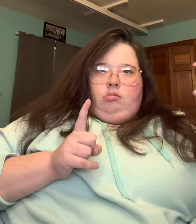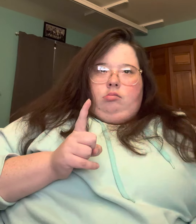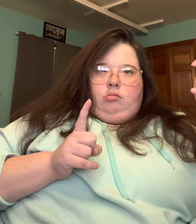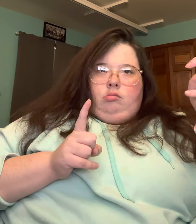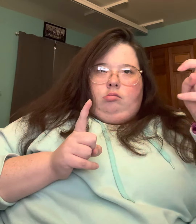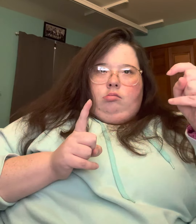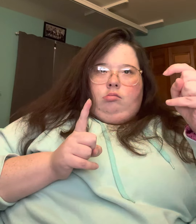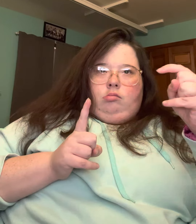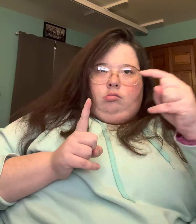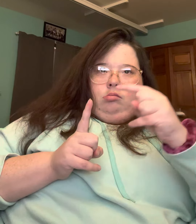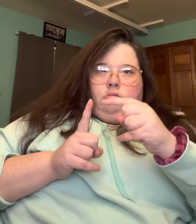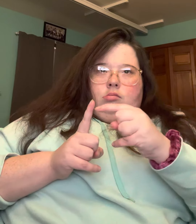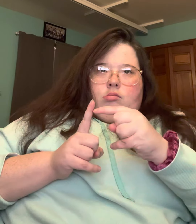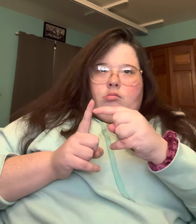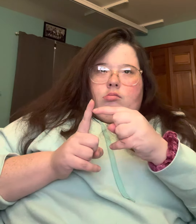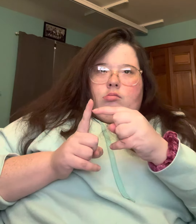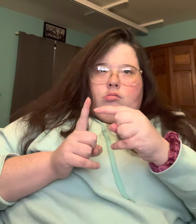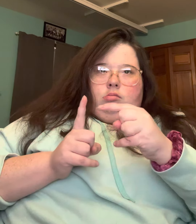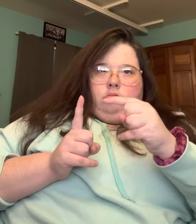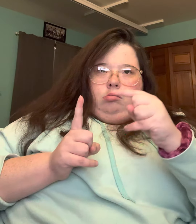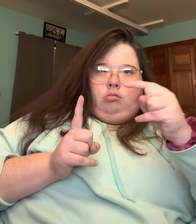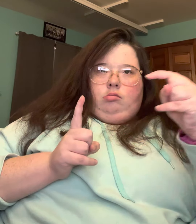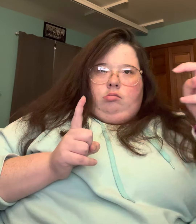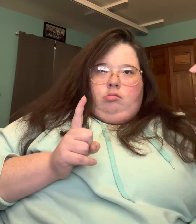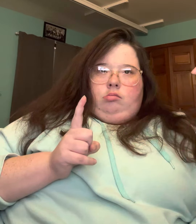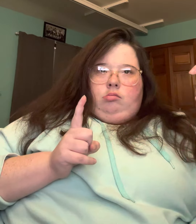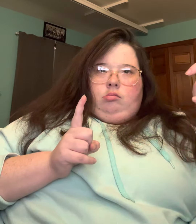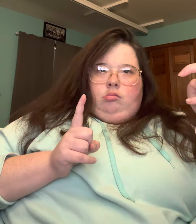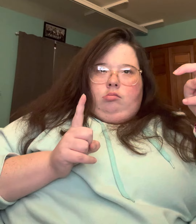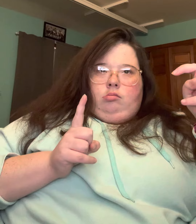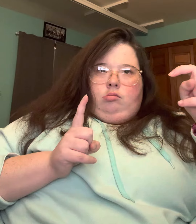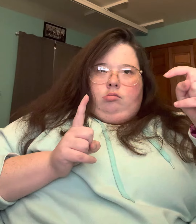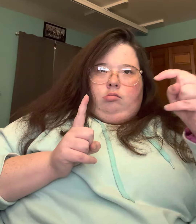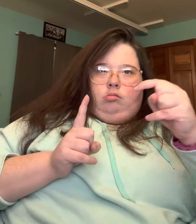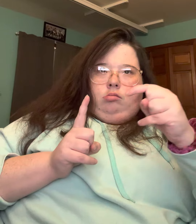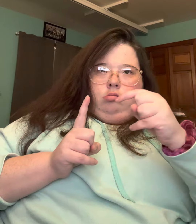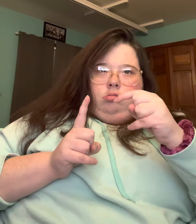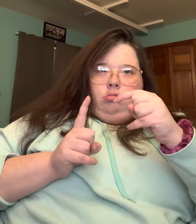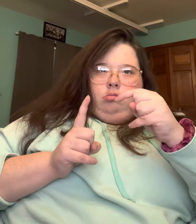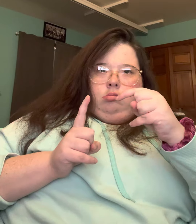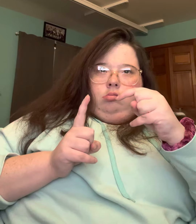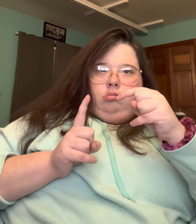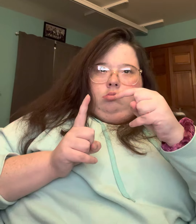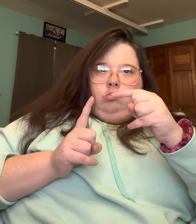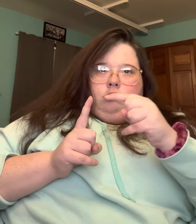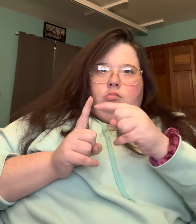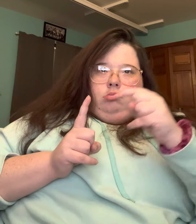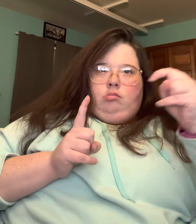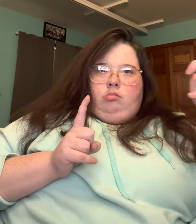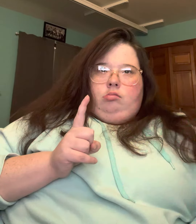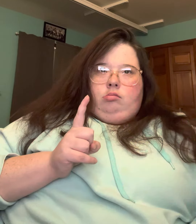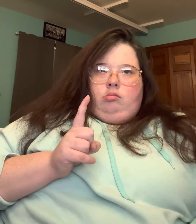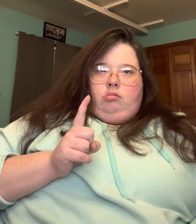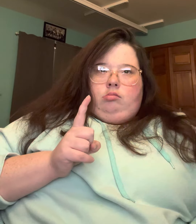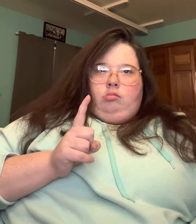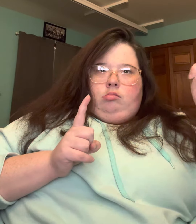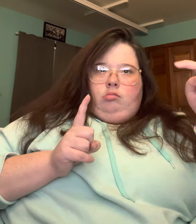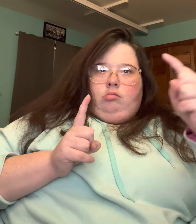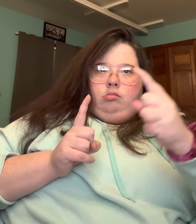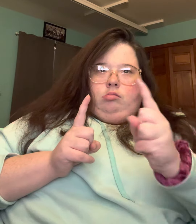directly from your non-dominant index finger. So you from